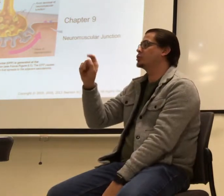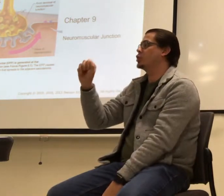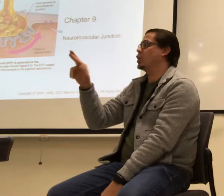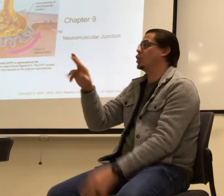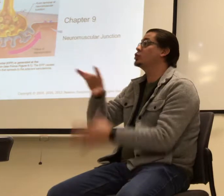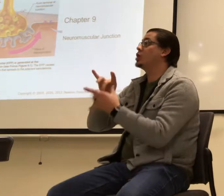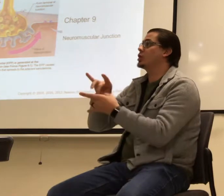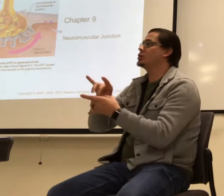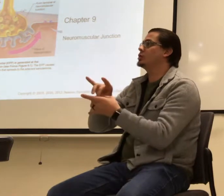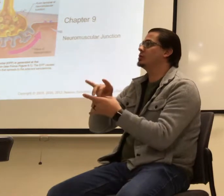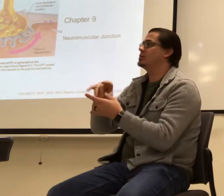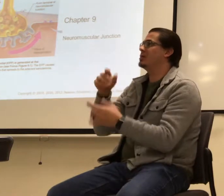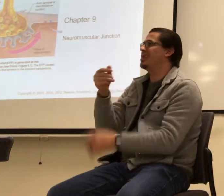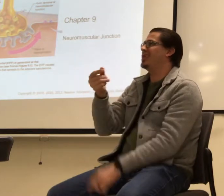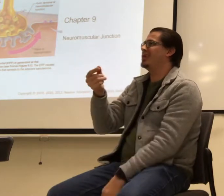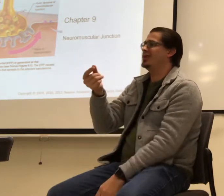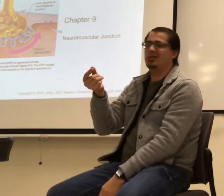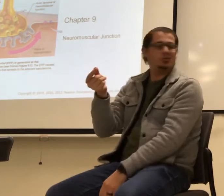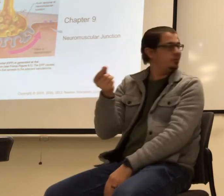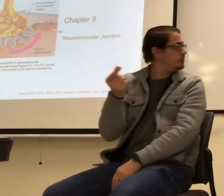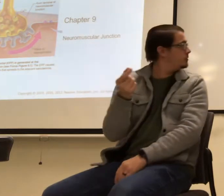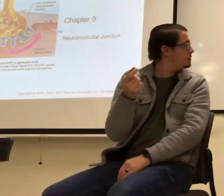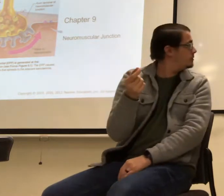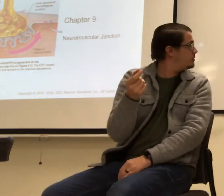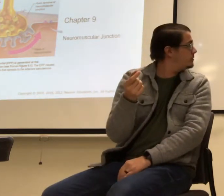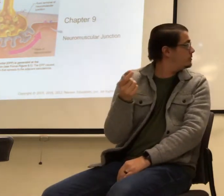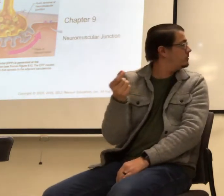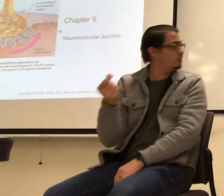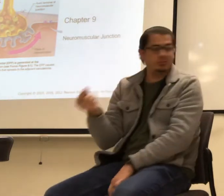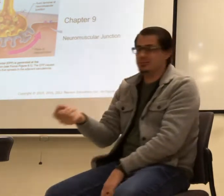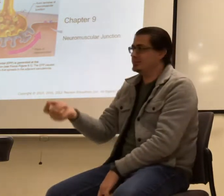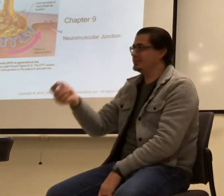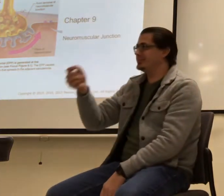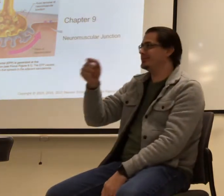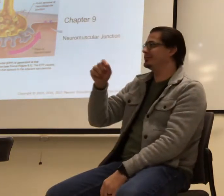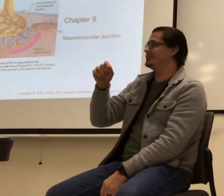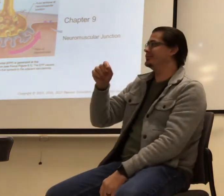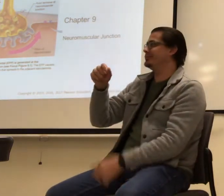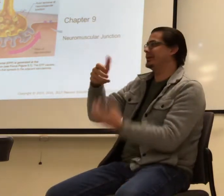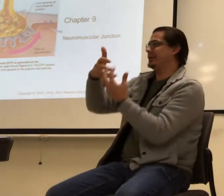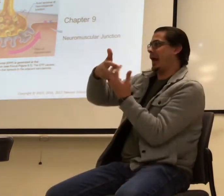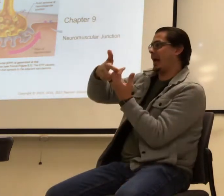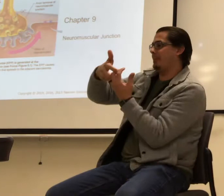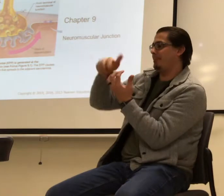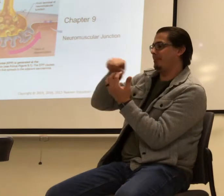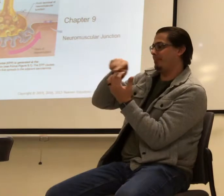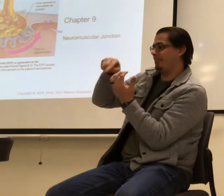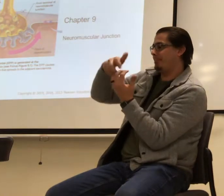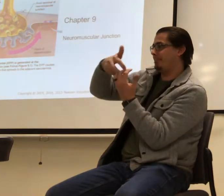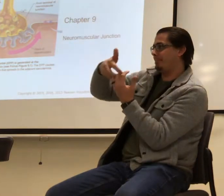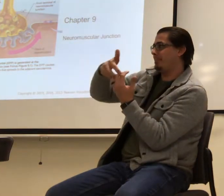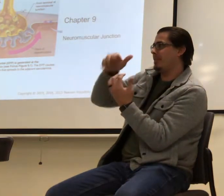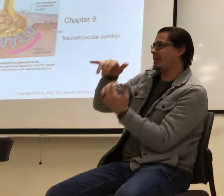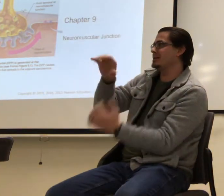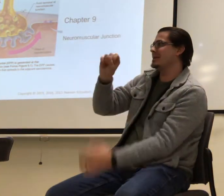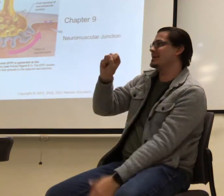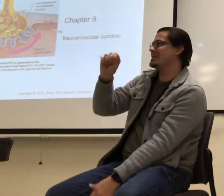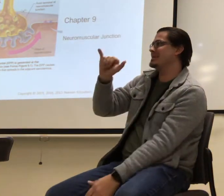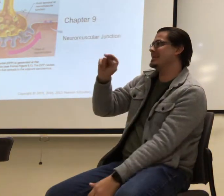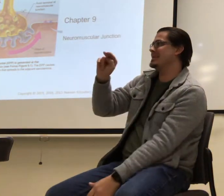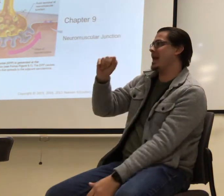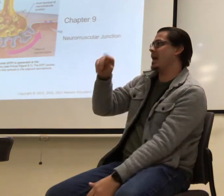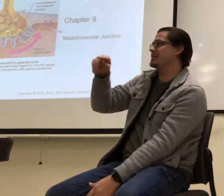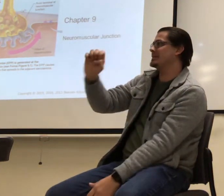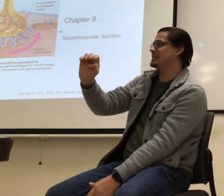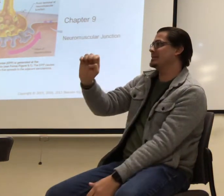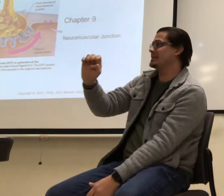little gap where the two cells interact. It's called the synaptic cleft, or the synapse.